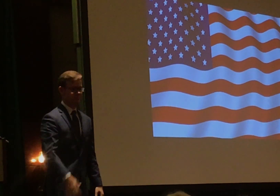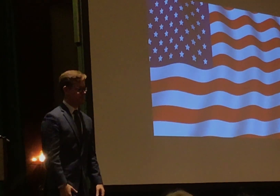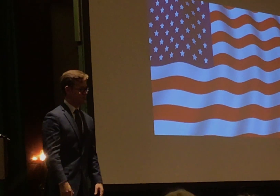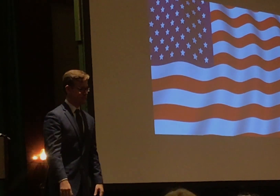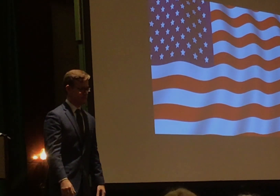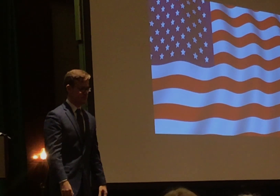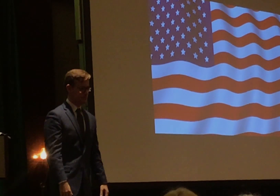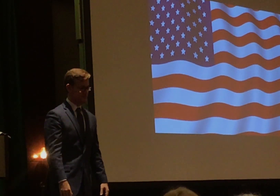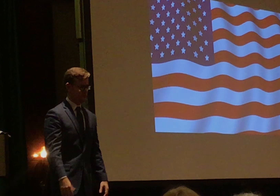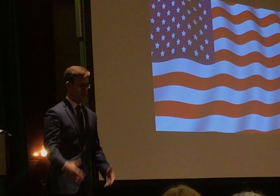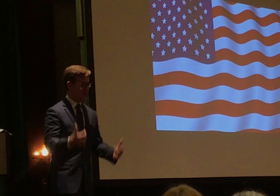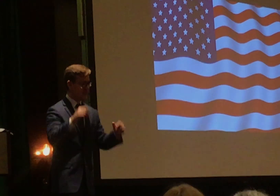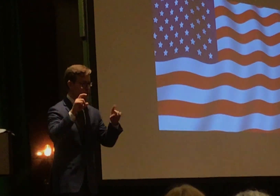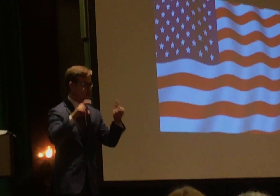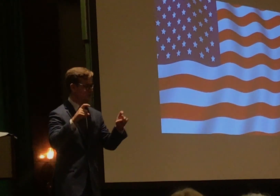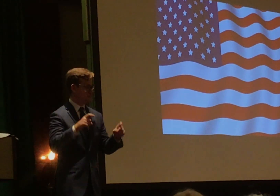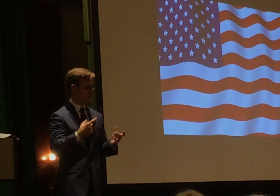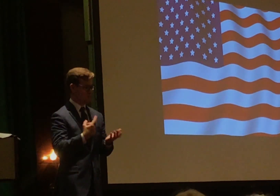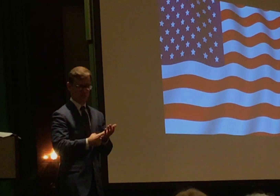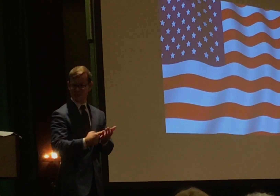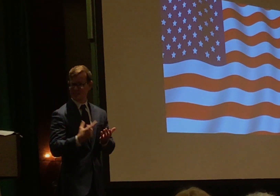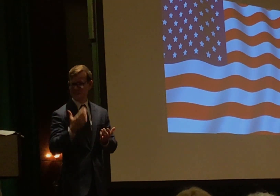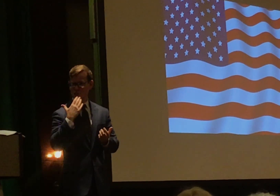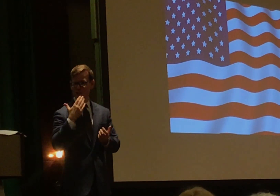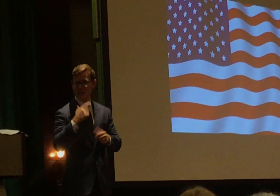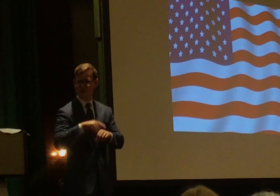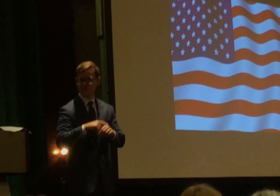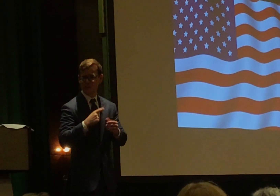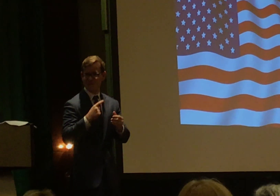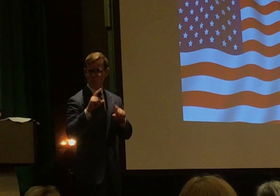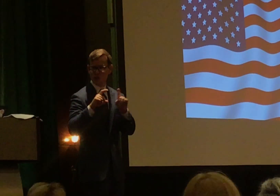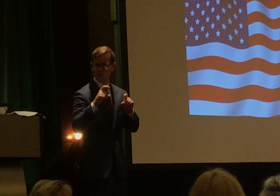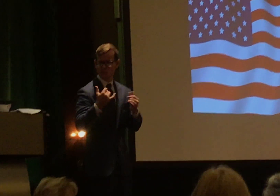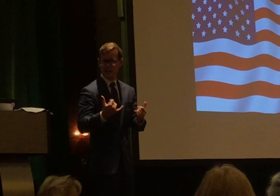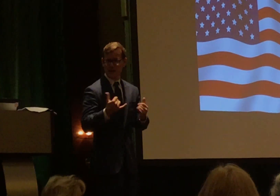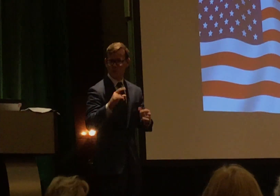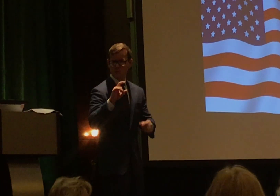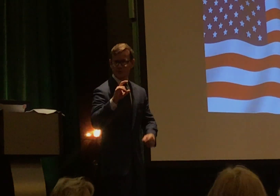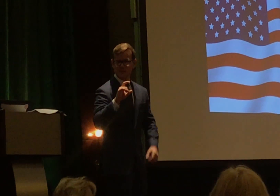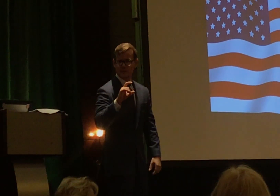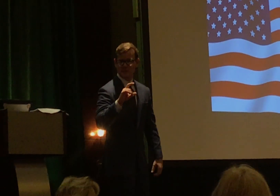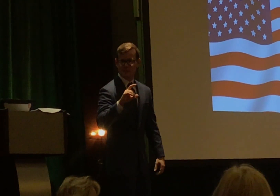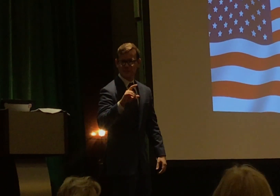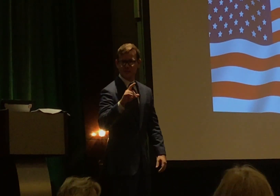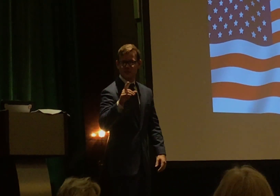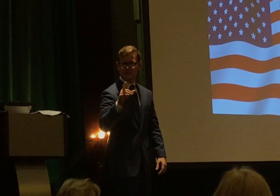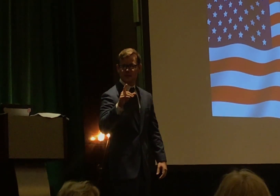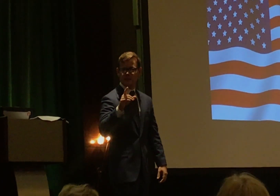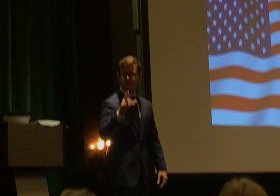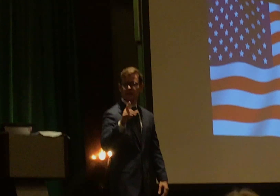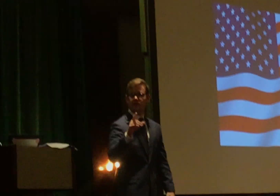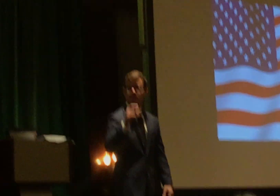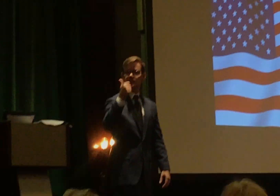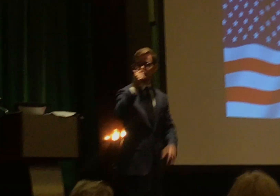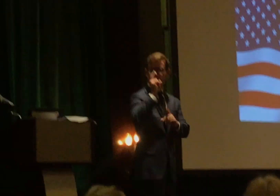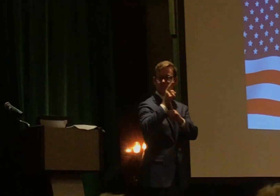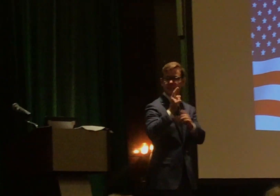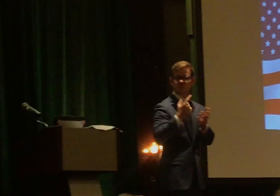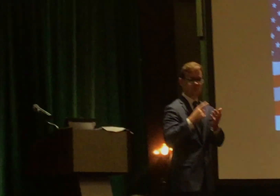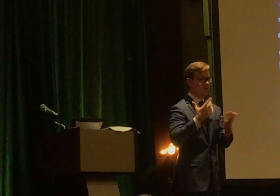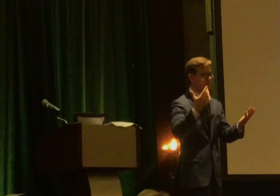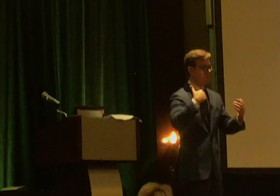know, and I would love to chat with you about it. I guess now's the opportunity for a question and answer. Is that